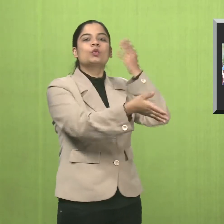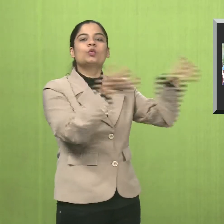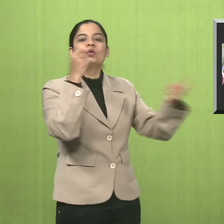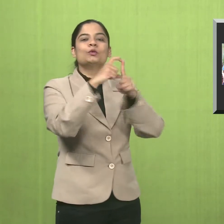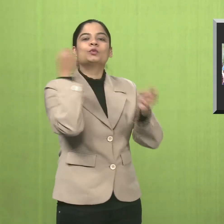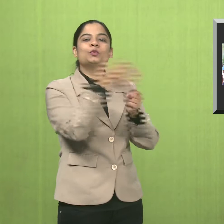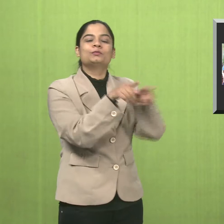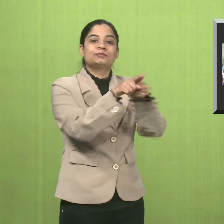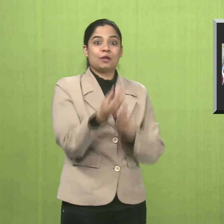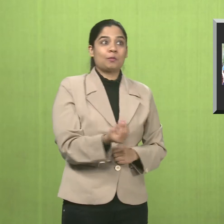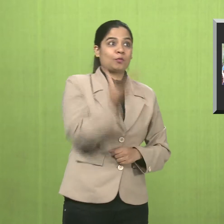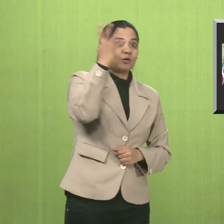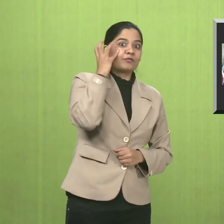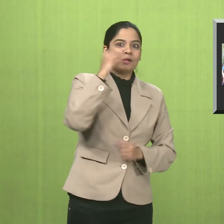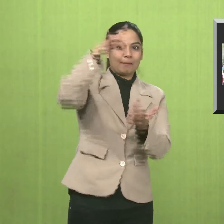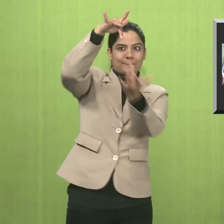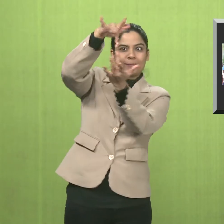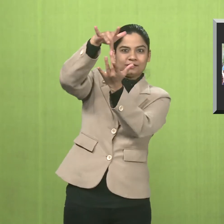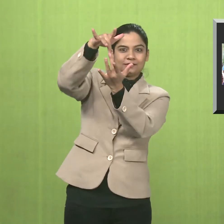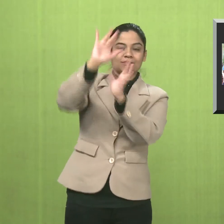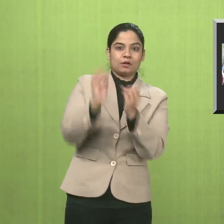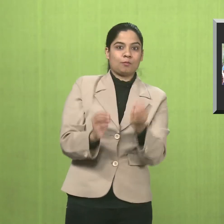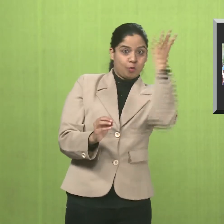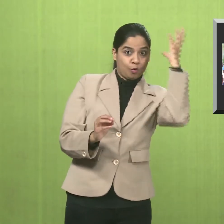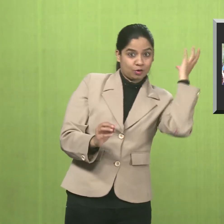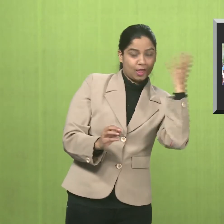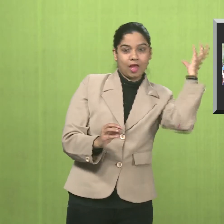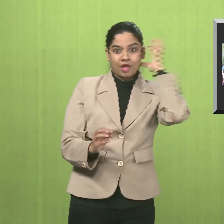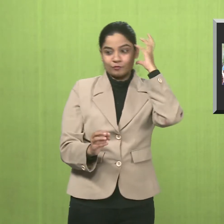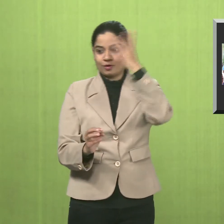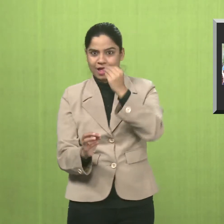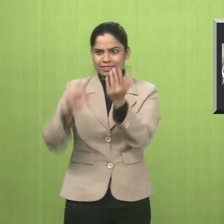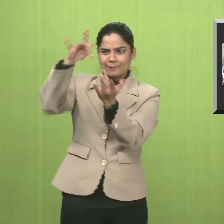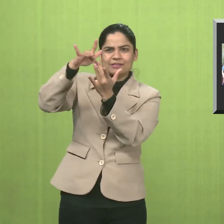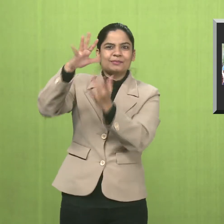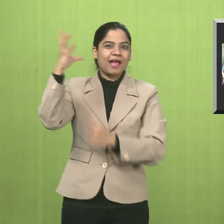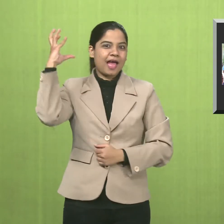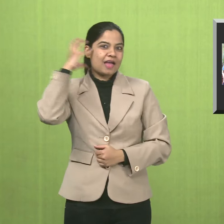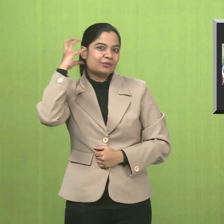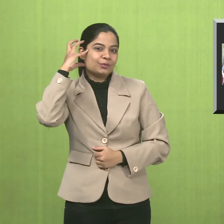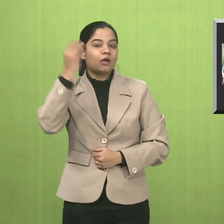etc. Provide education, give them incentives like free books and midday meal schemes,